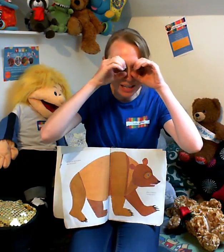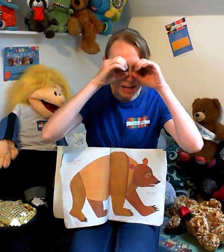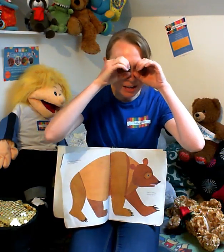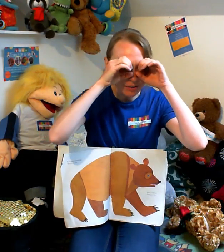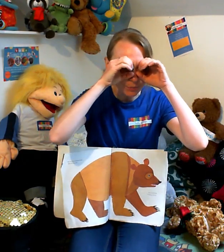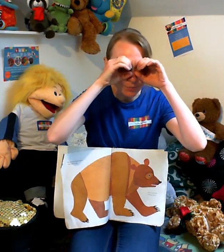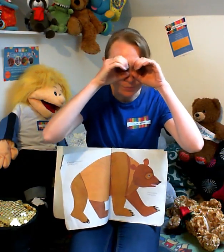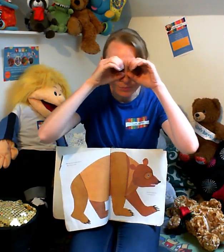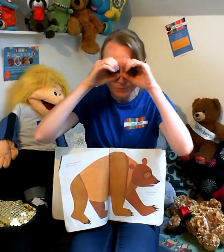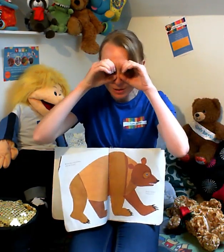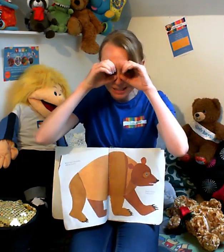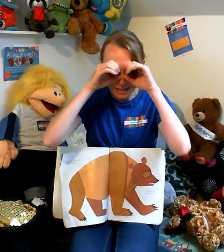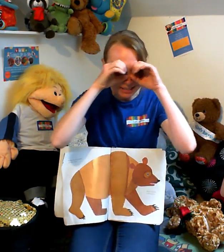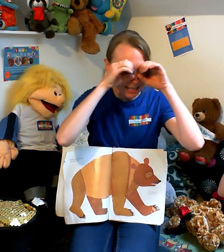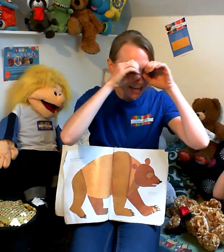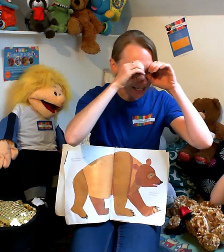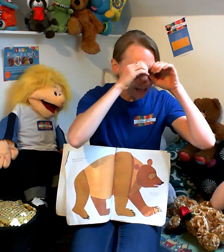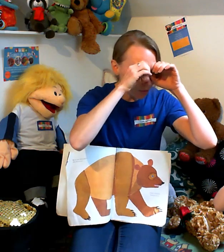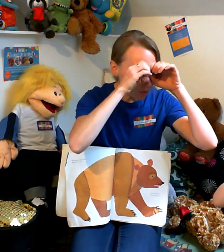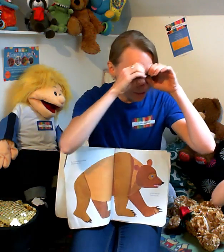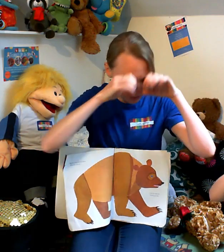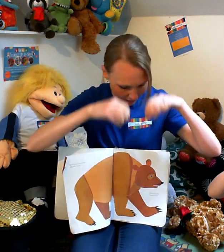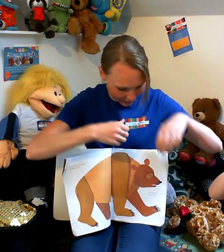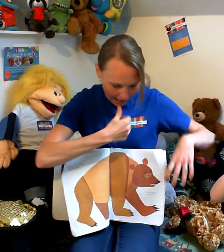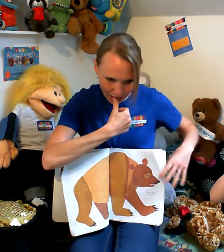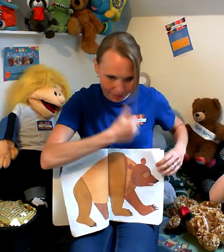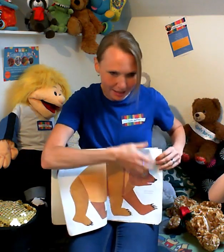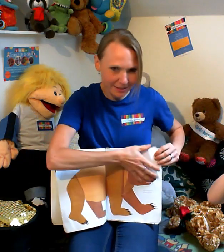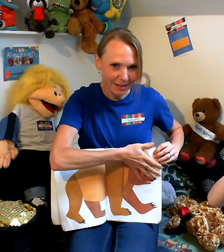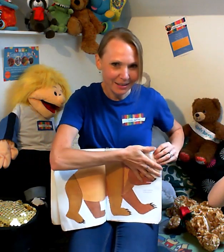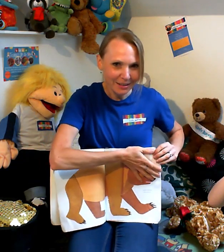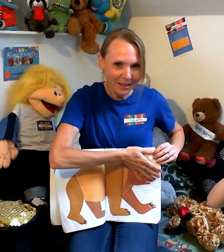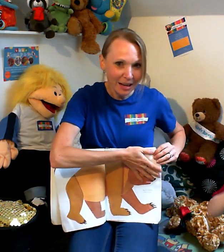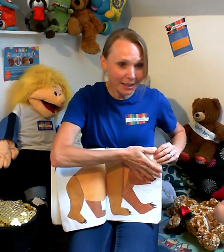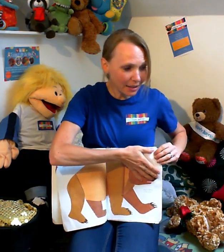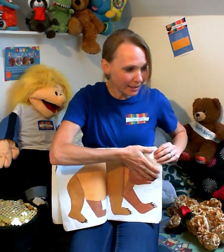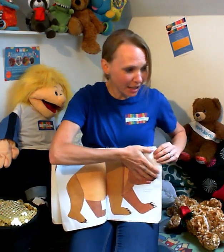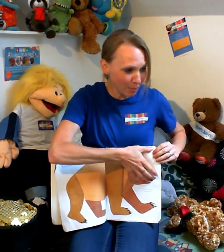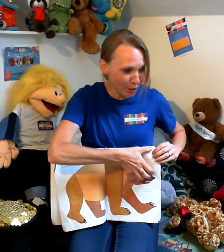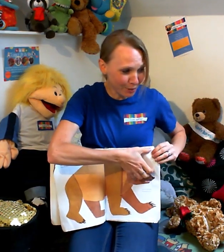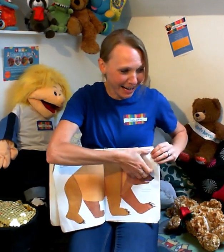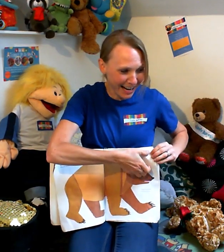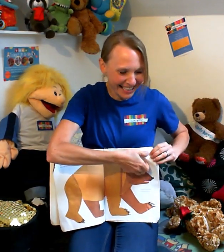binoculars. What's he going to see? What's he going to see, Harris? A computer. He's going to see a computer.